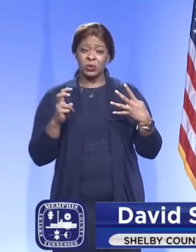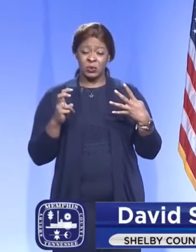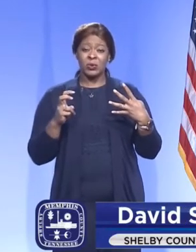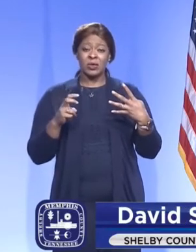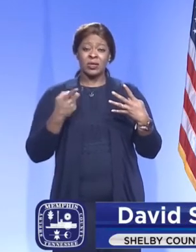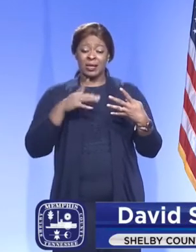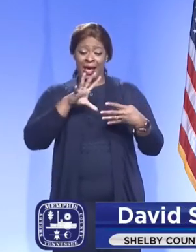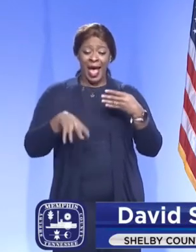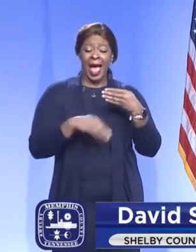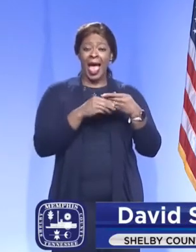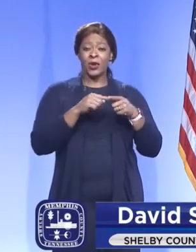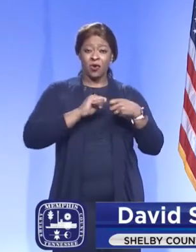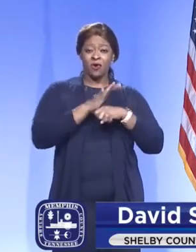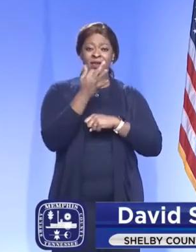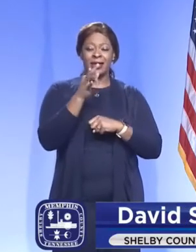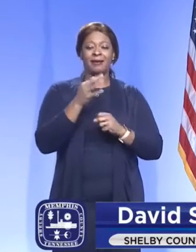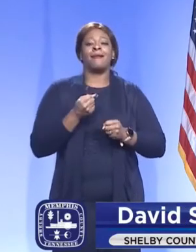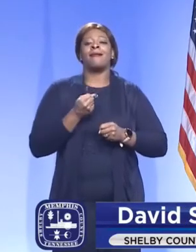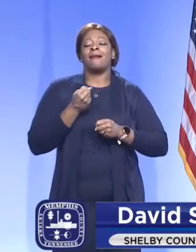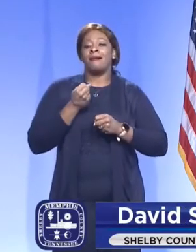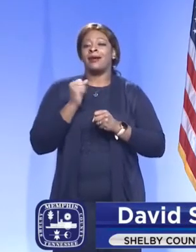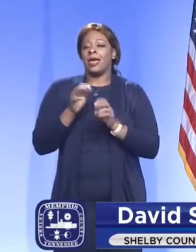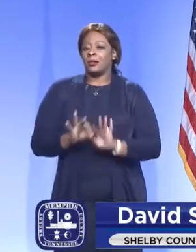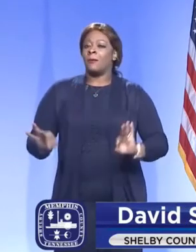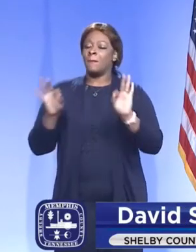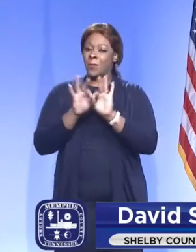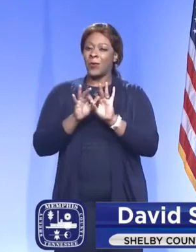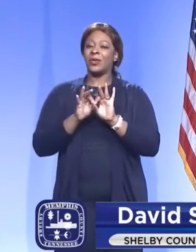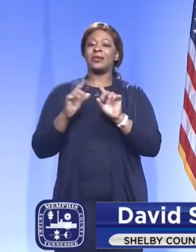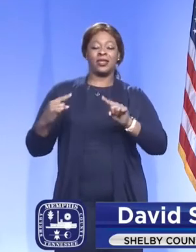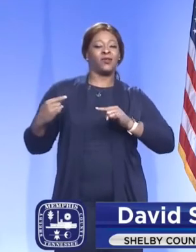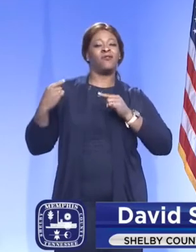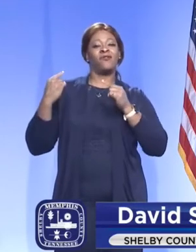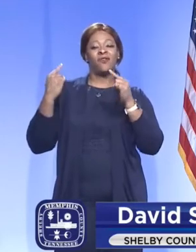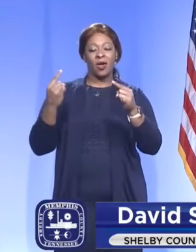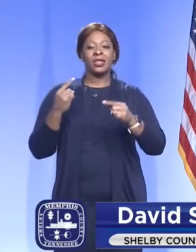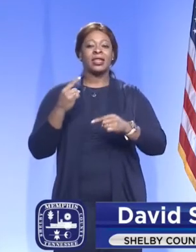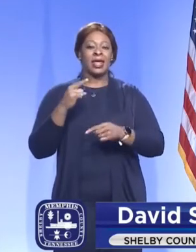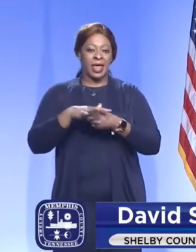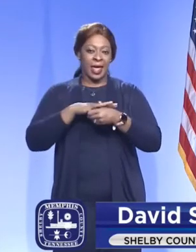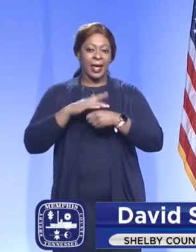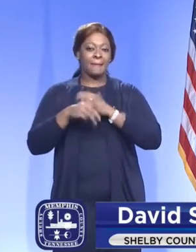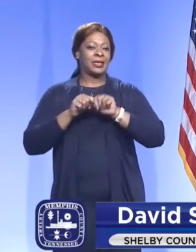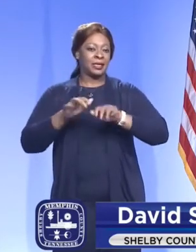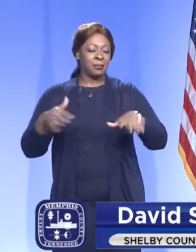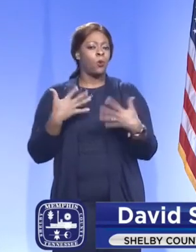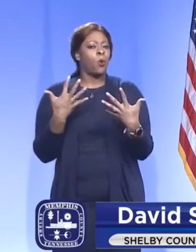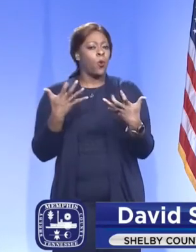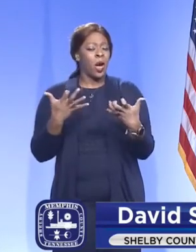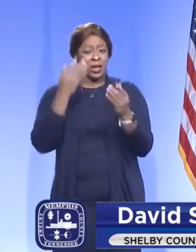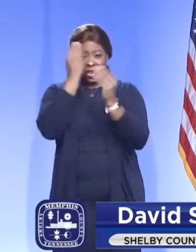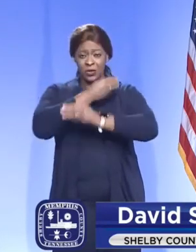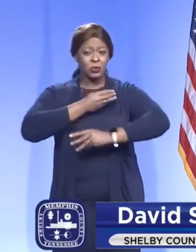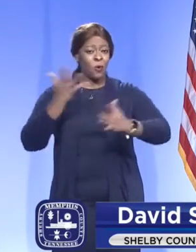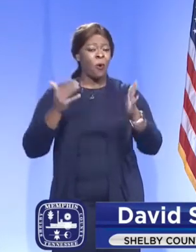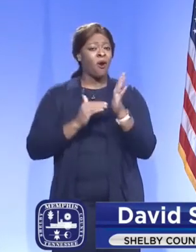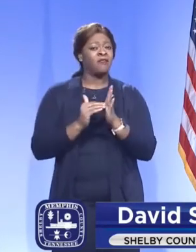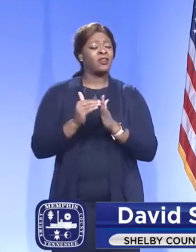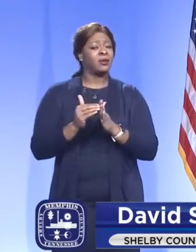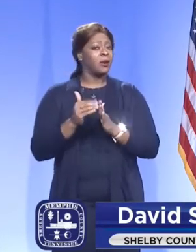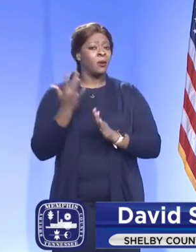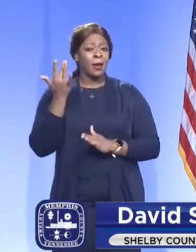COPD, emphysema, or other lung disease. And 78% of the fatal cases have had a cardiac problem. It could be as